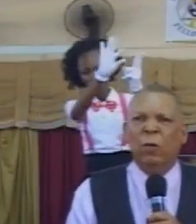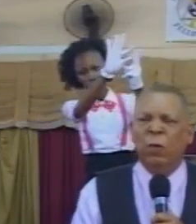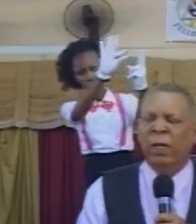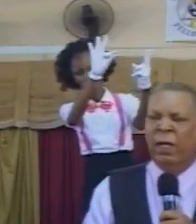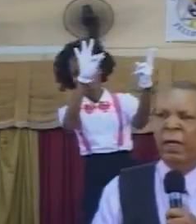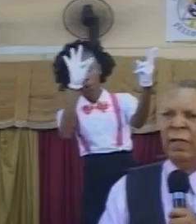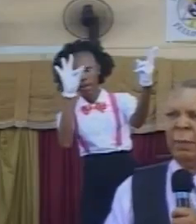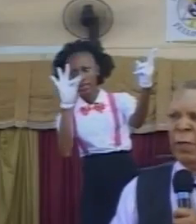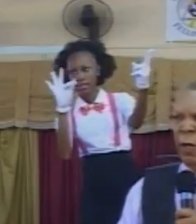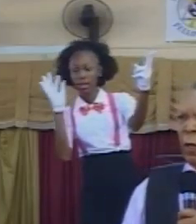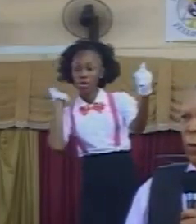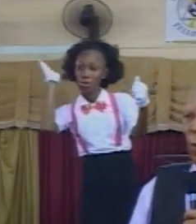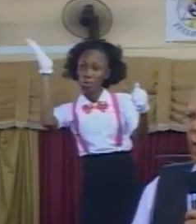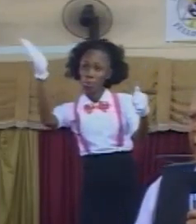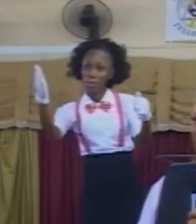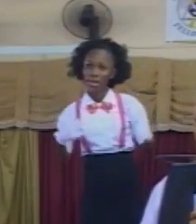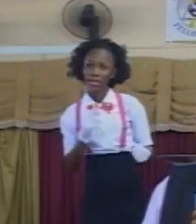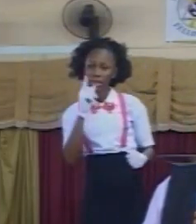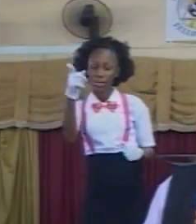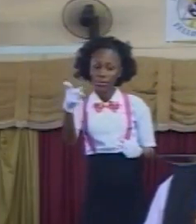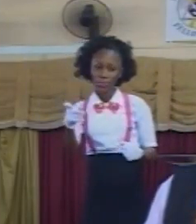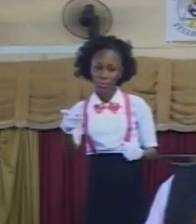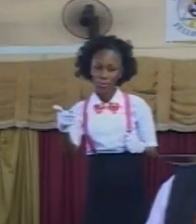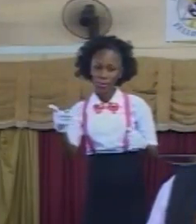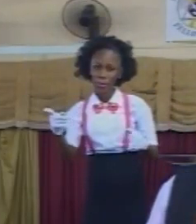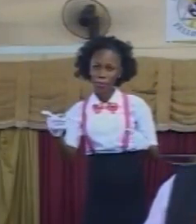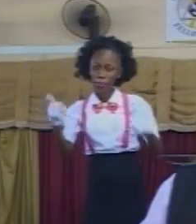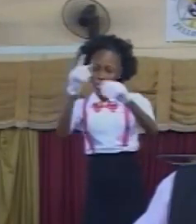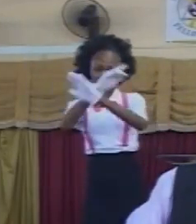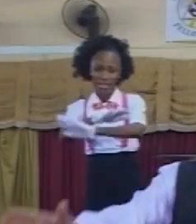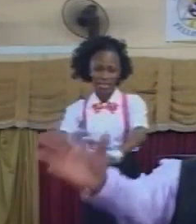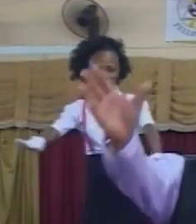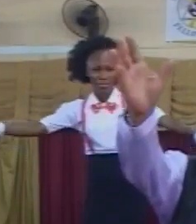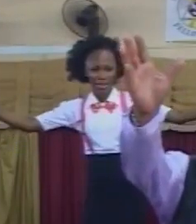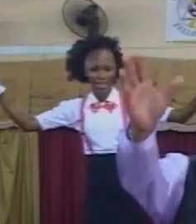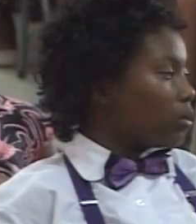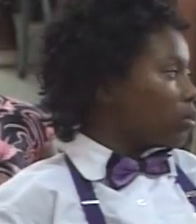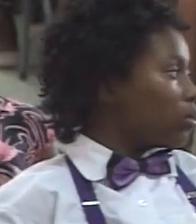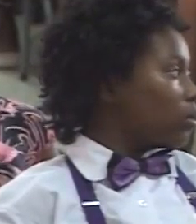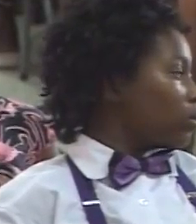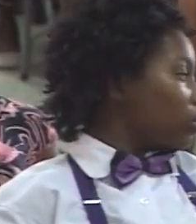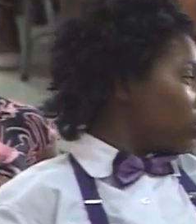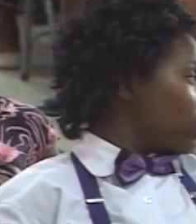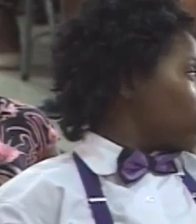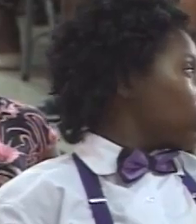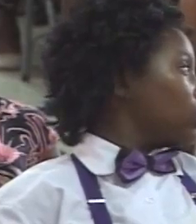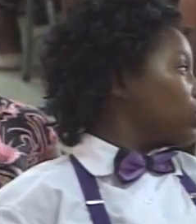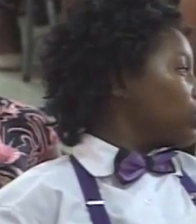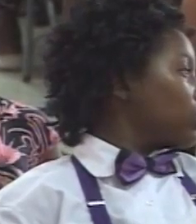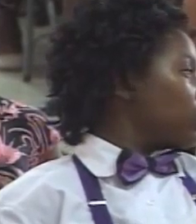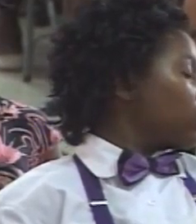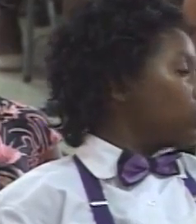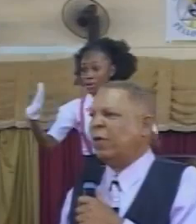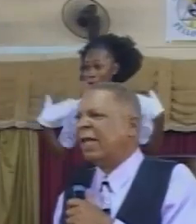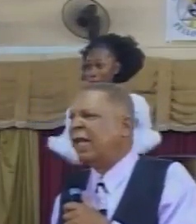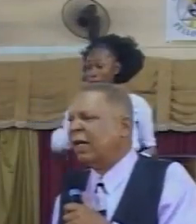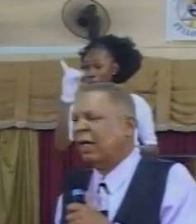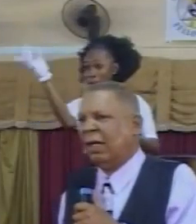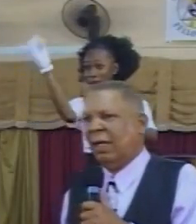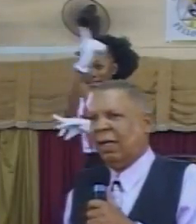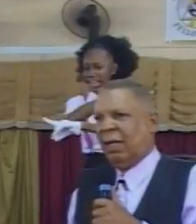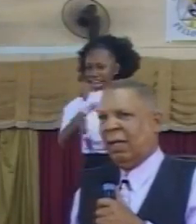Will you spread your cloak one day for Jesus to ride over as you sing,